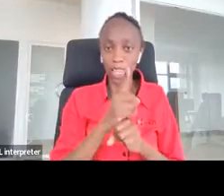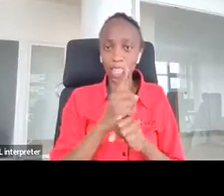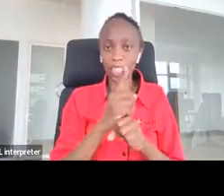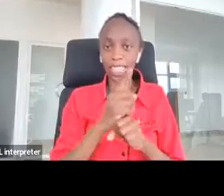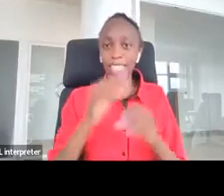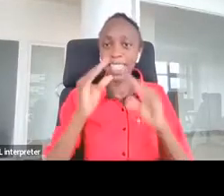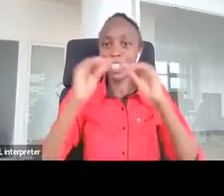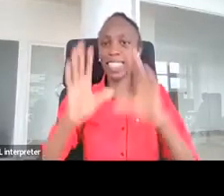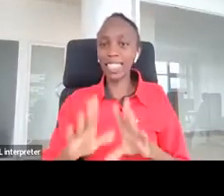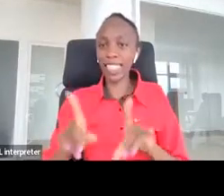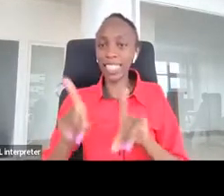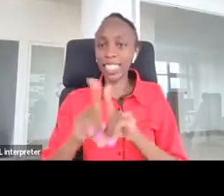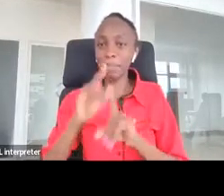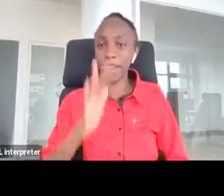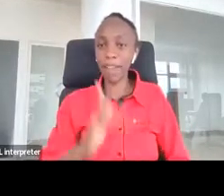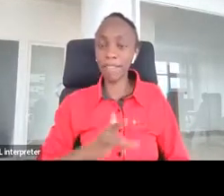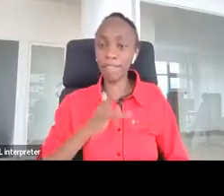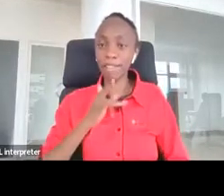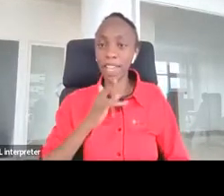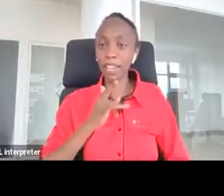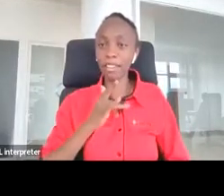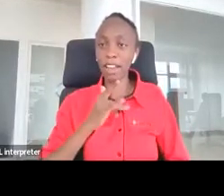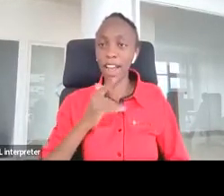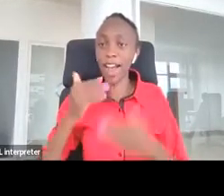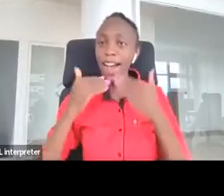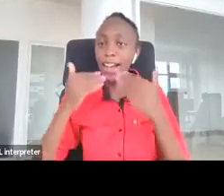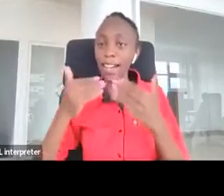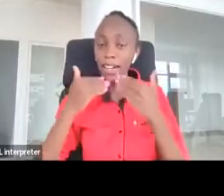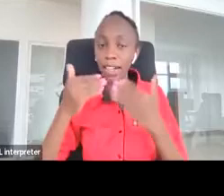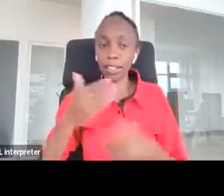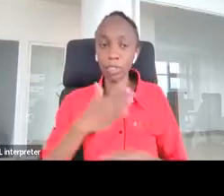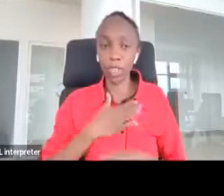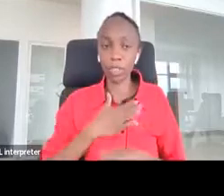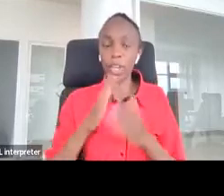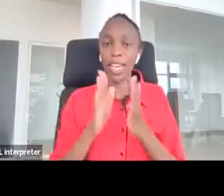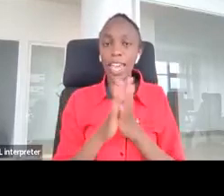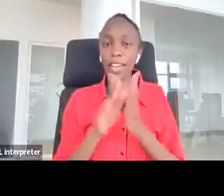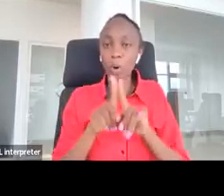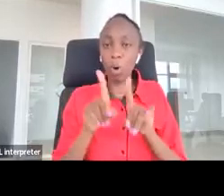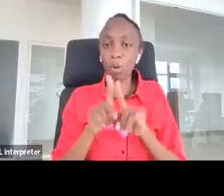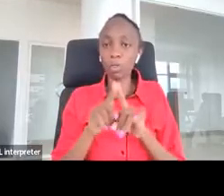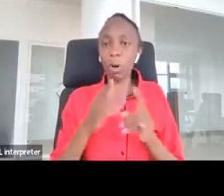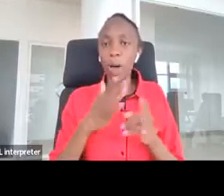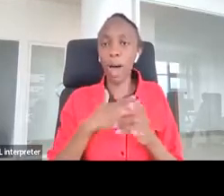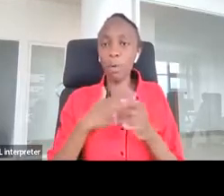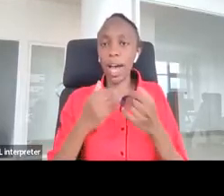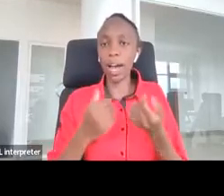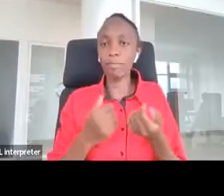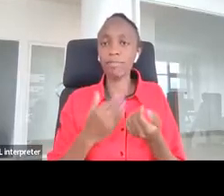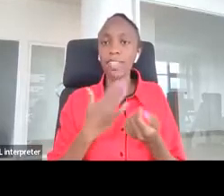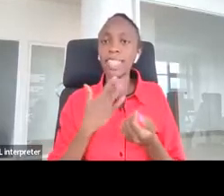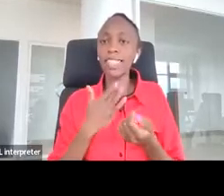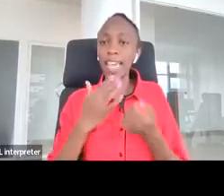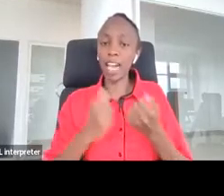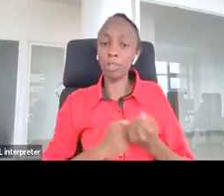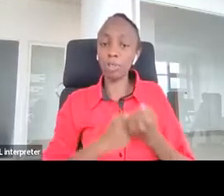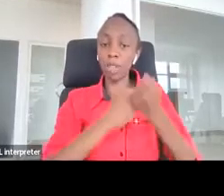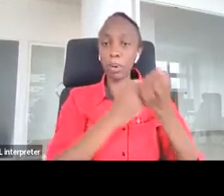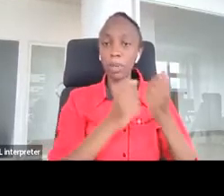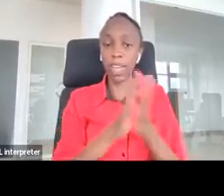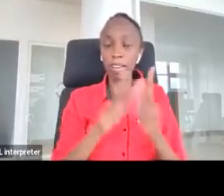our gratitude, our desire to support them and their work, and to learn together, to learn with